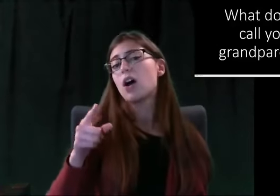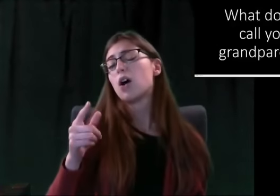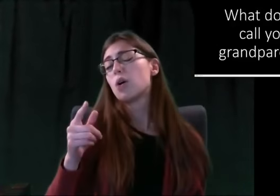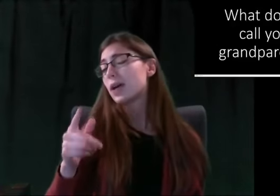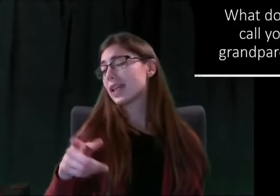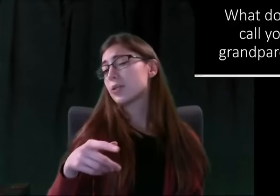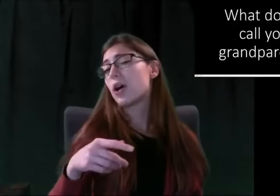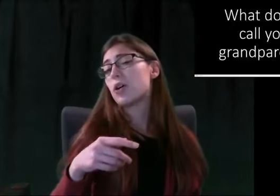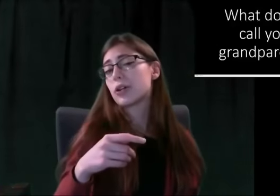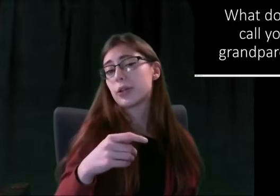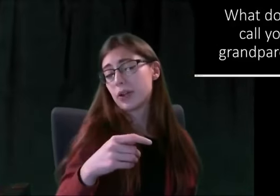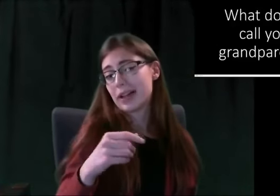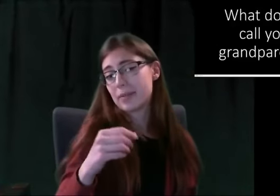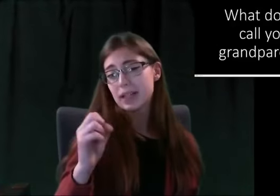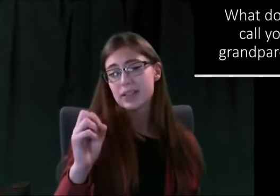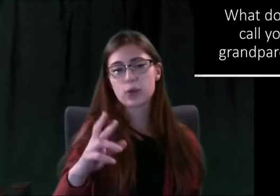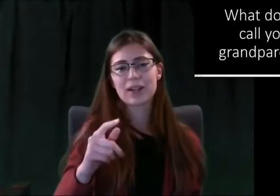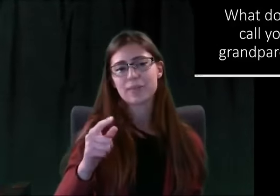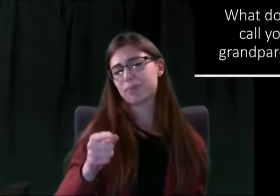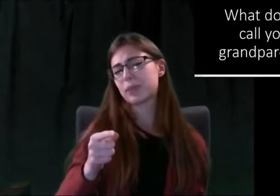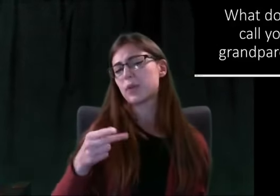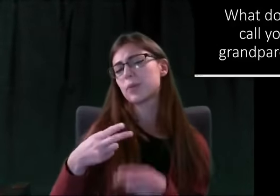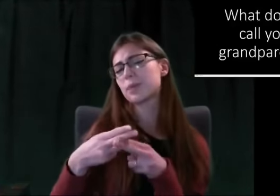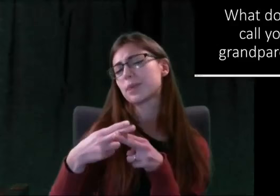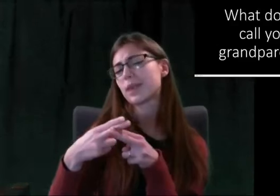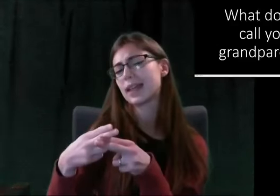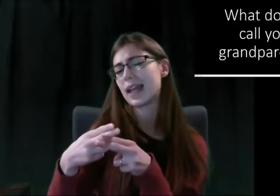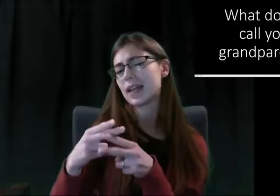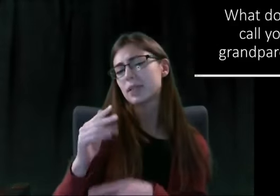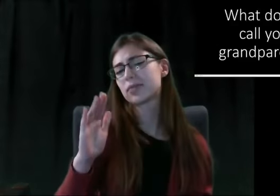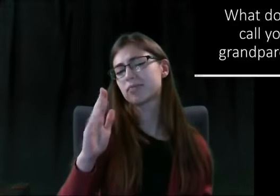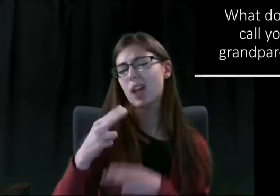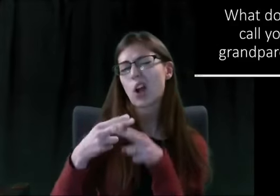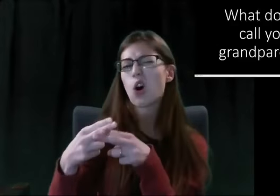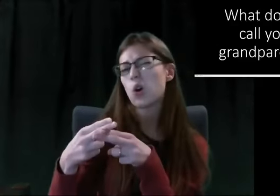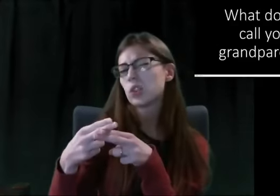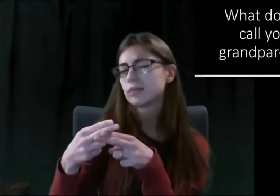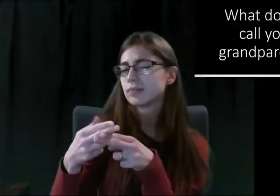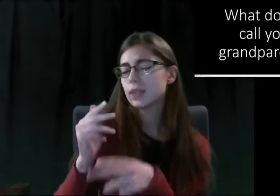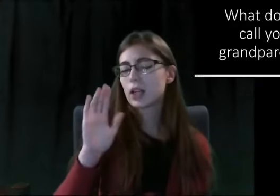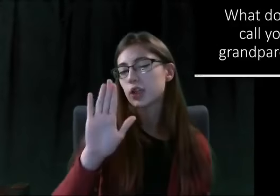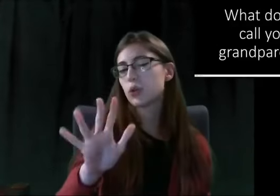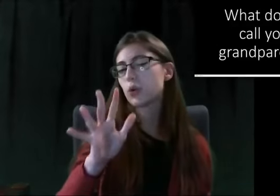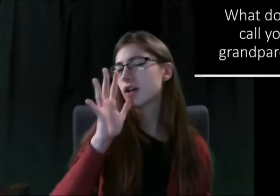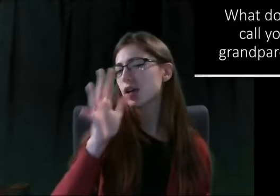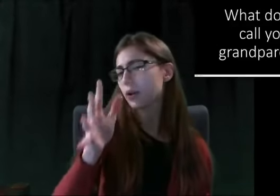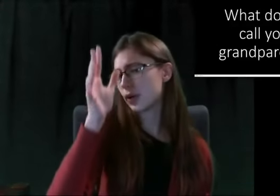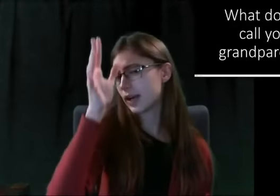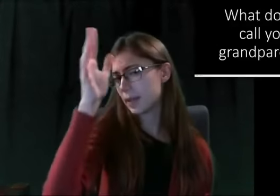What do you call your grandparents? Or you name, call your